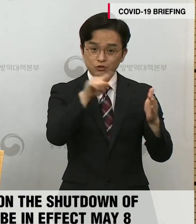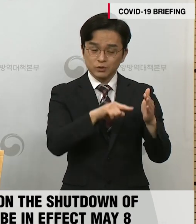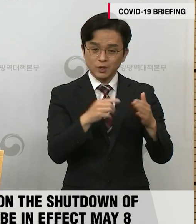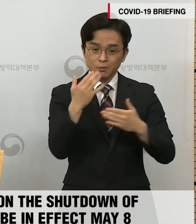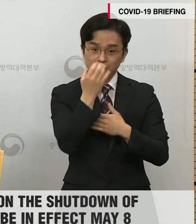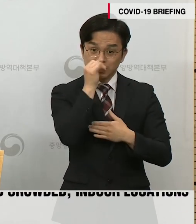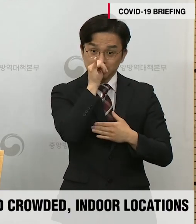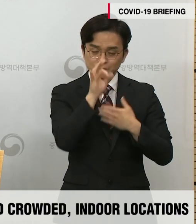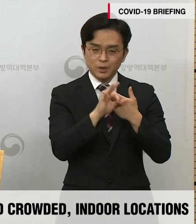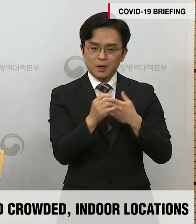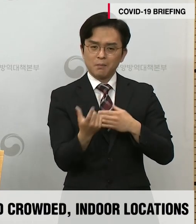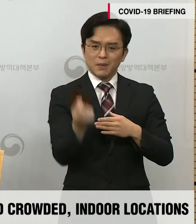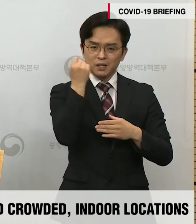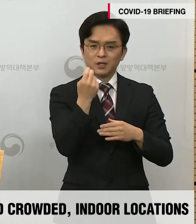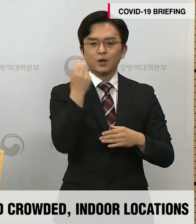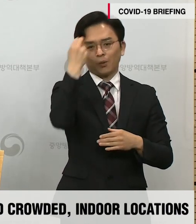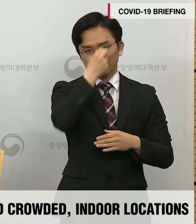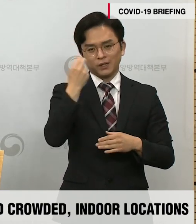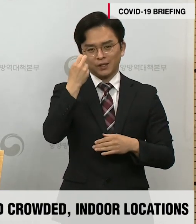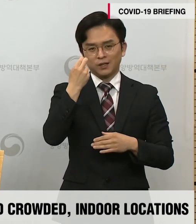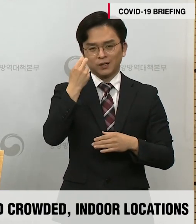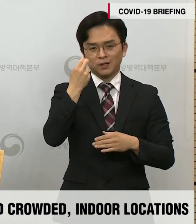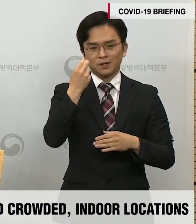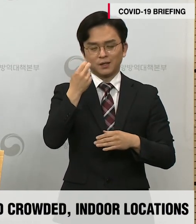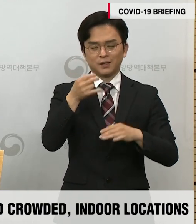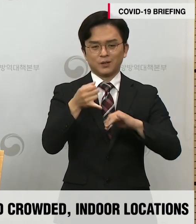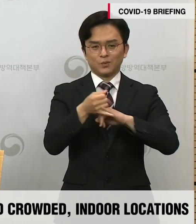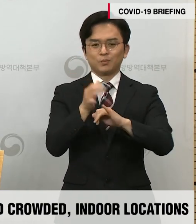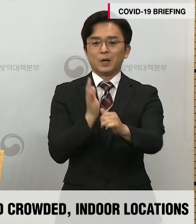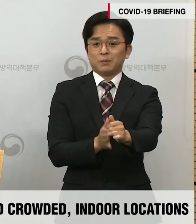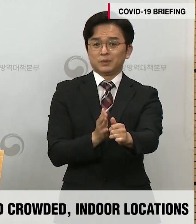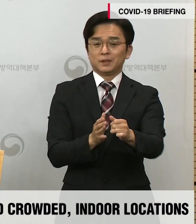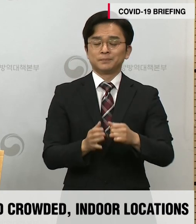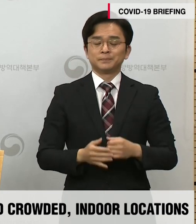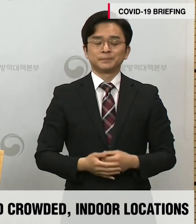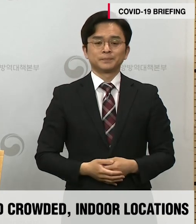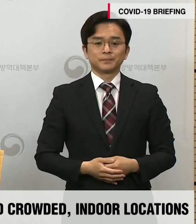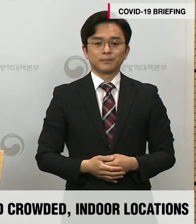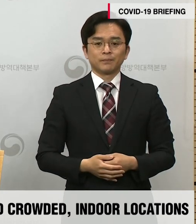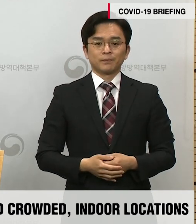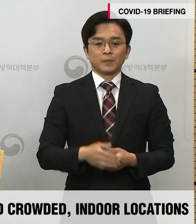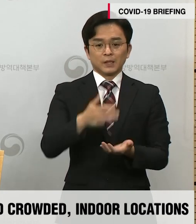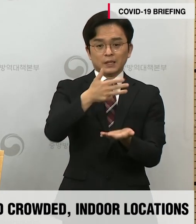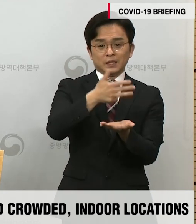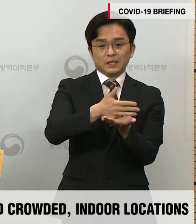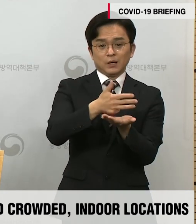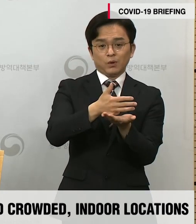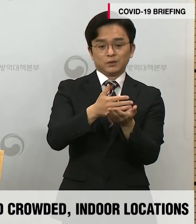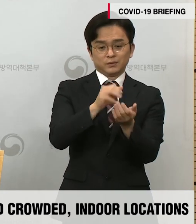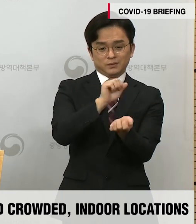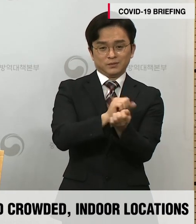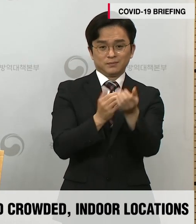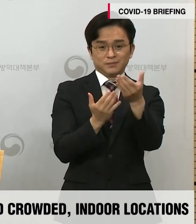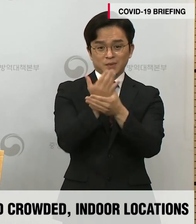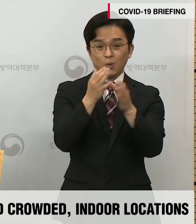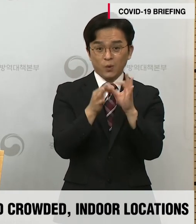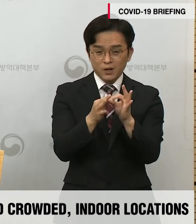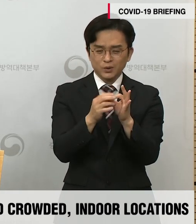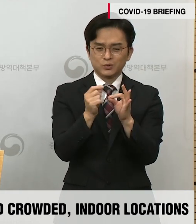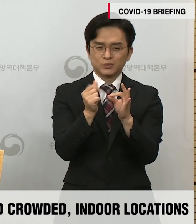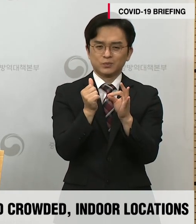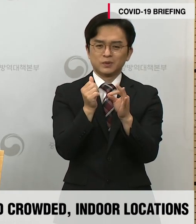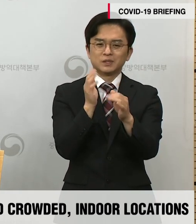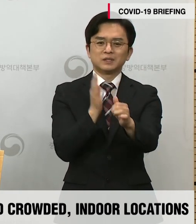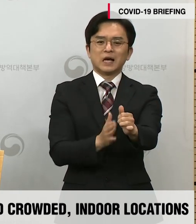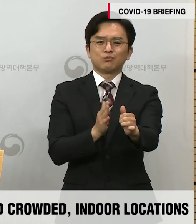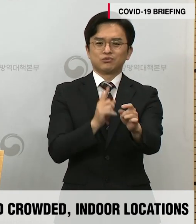medical hospitals to get to have these people tested even though they do not show symptoms. And we have a few messages